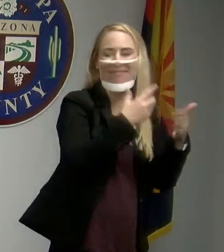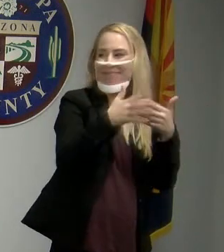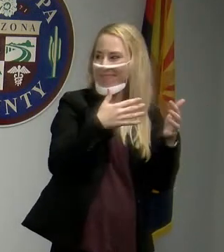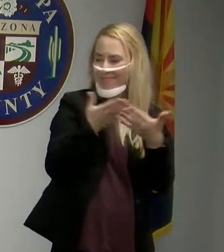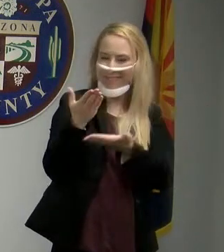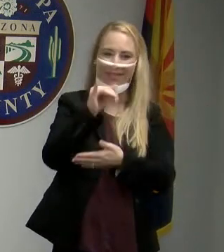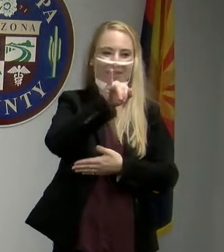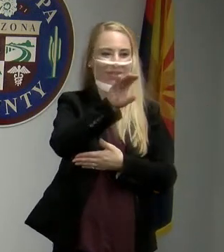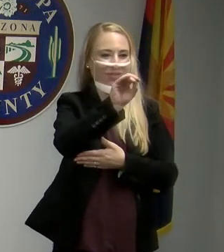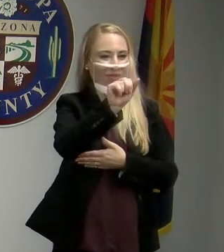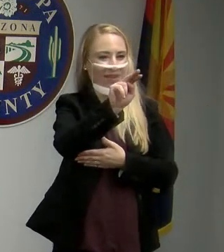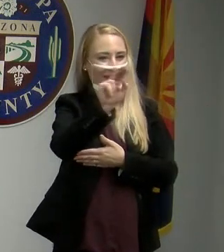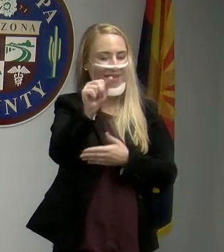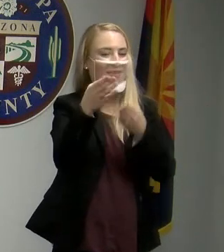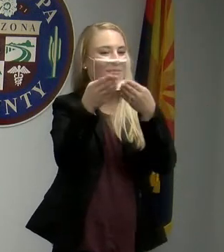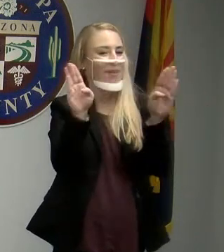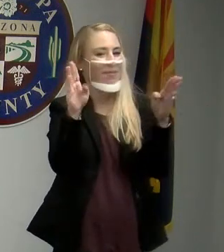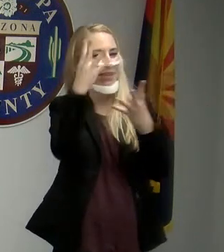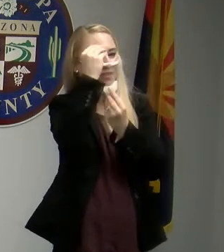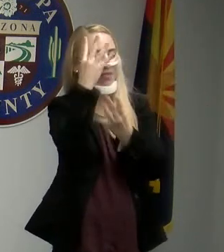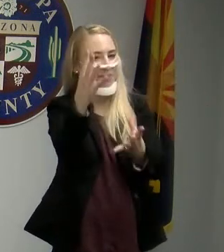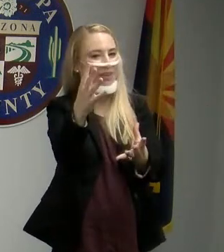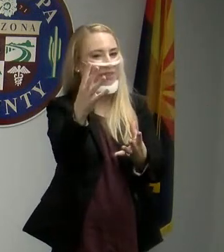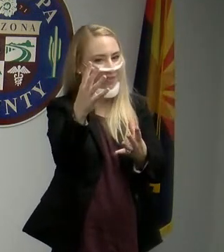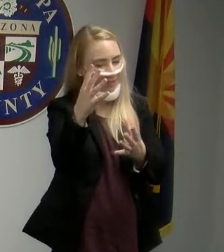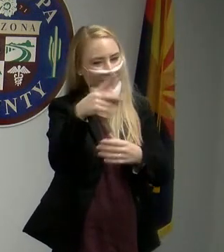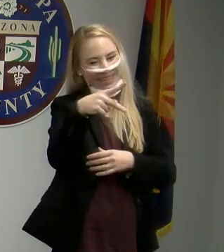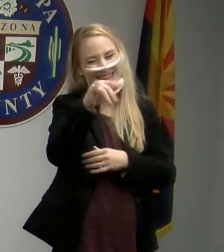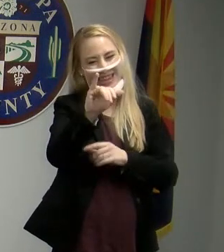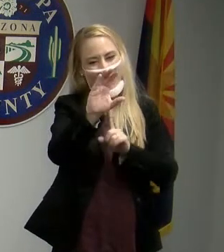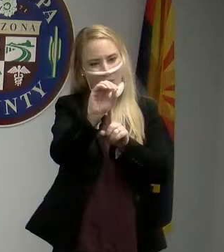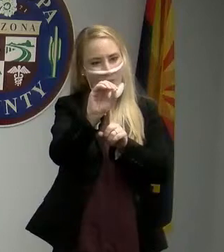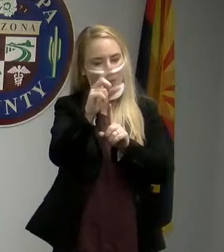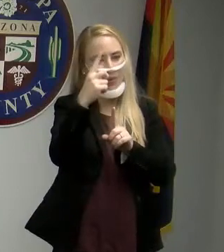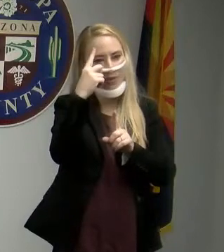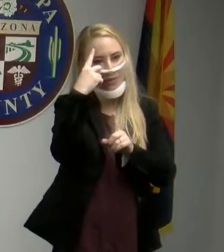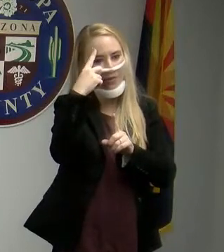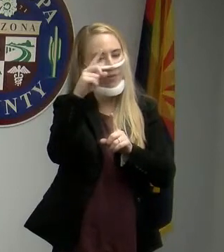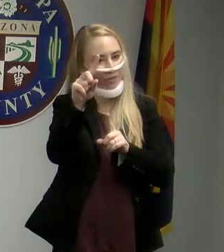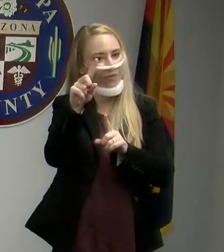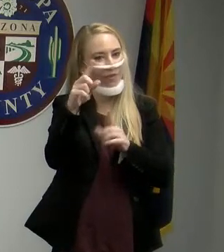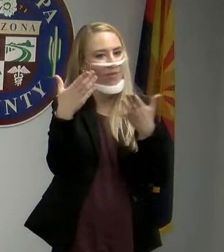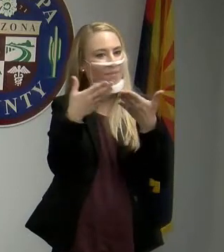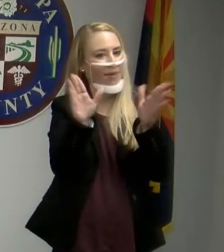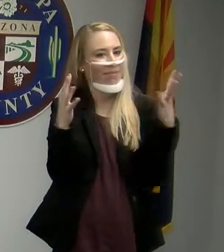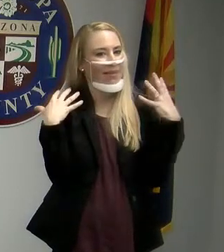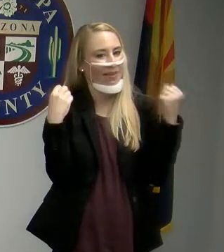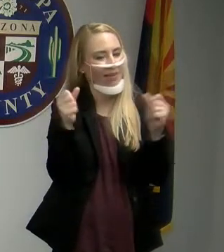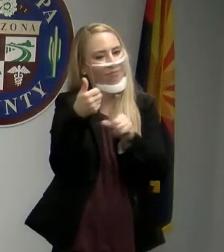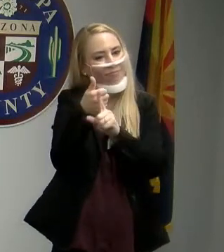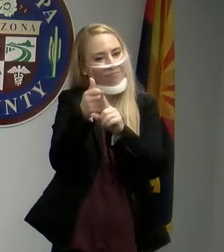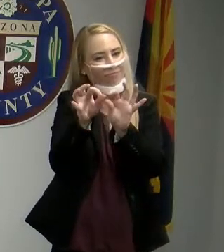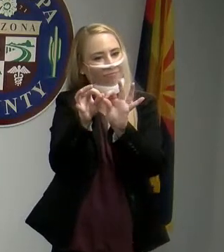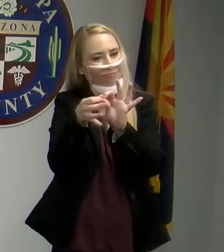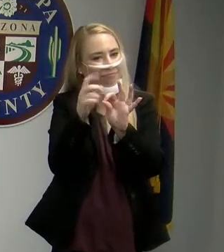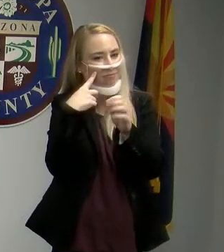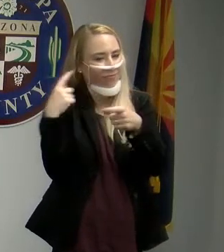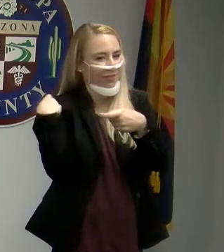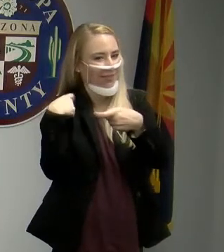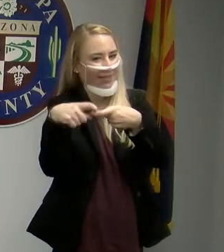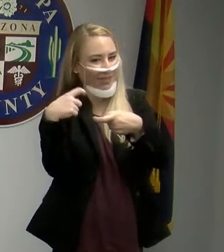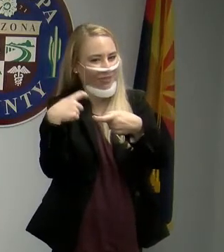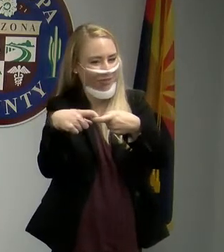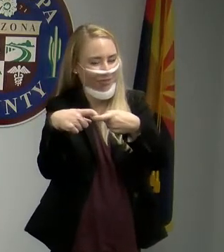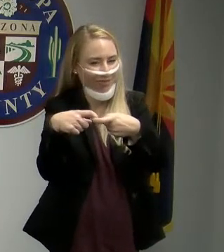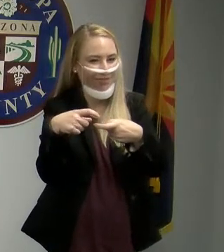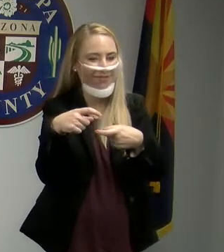from Public Health, and she provides Spanish translation every time for our Spanish language stations that are out there also following along with this